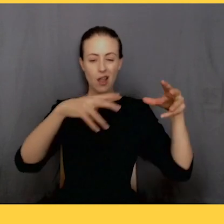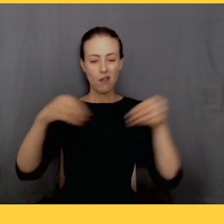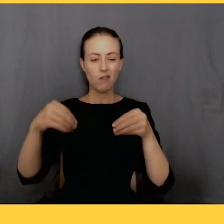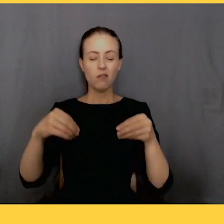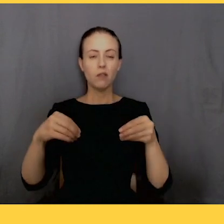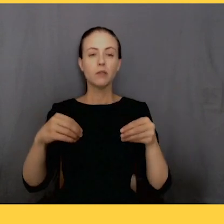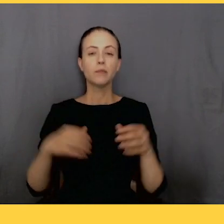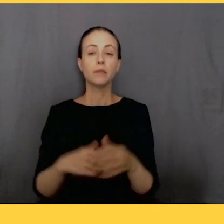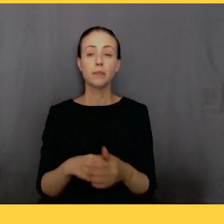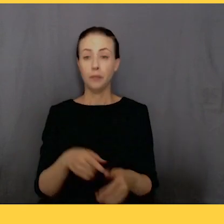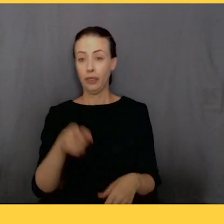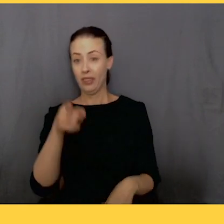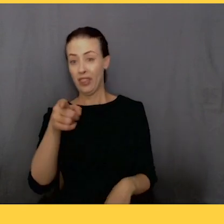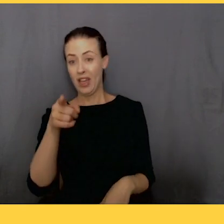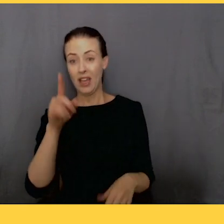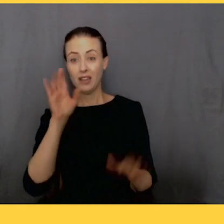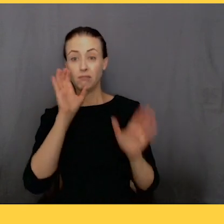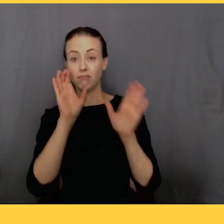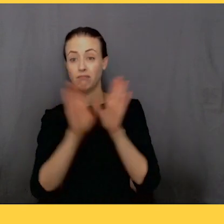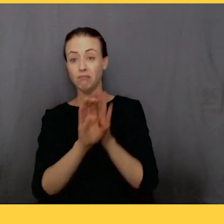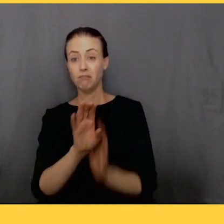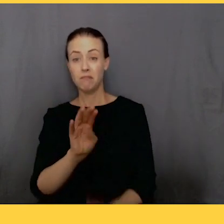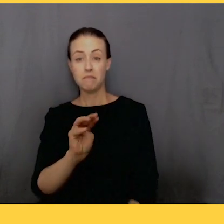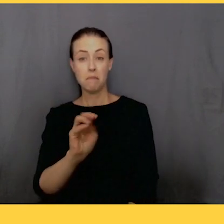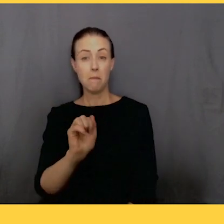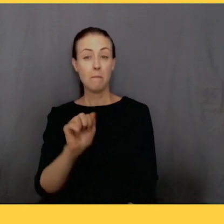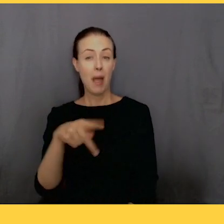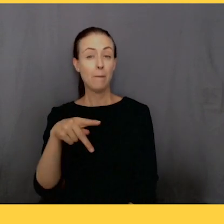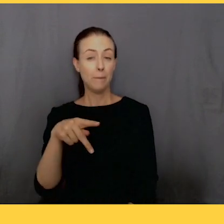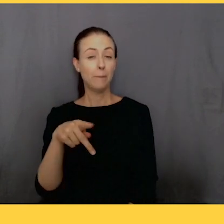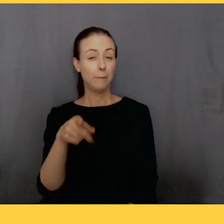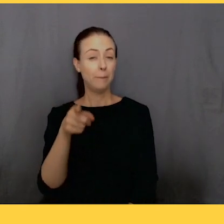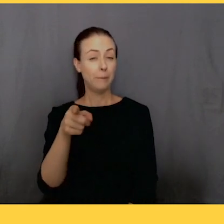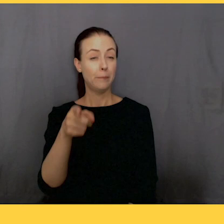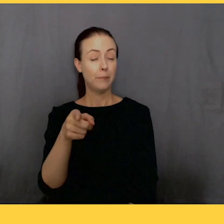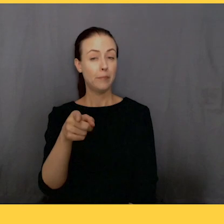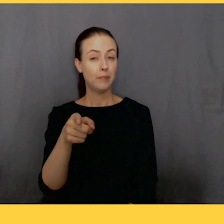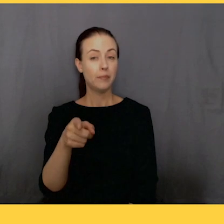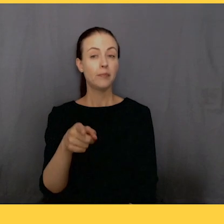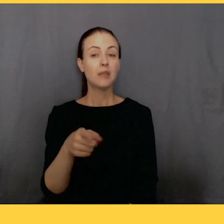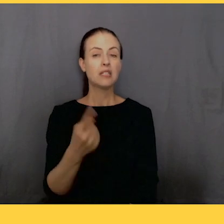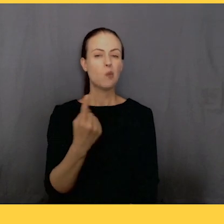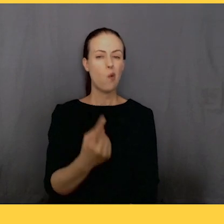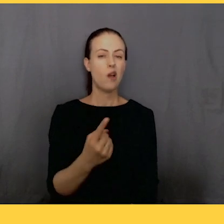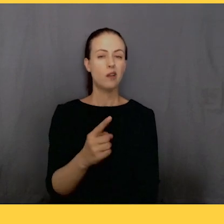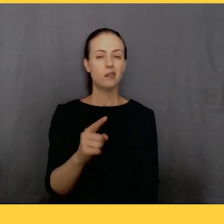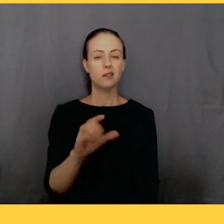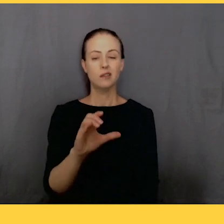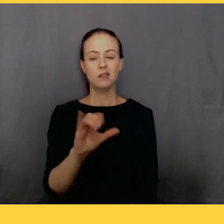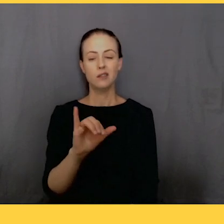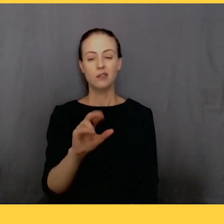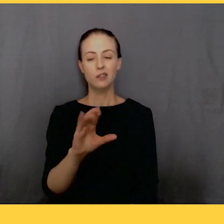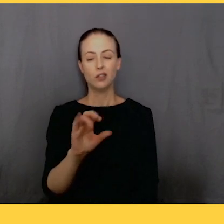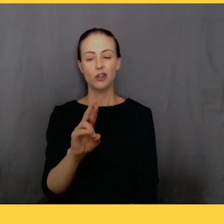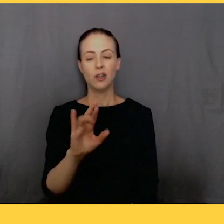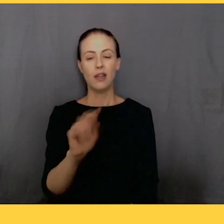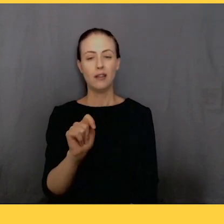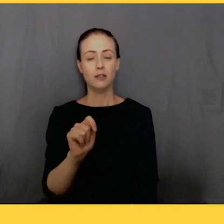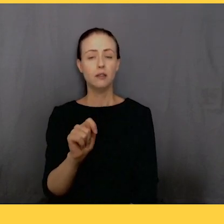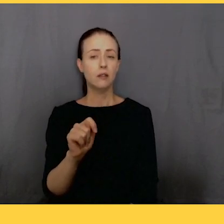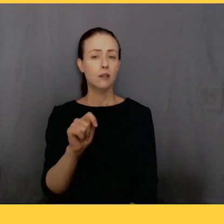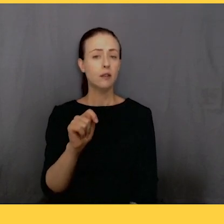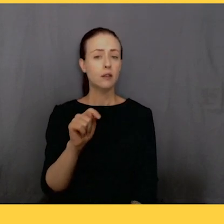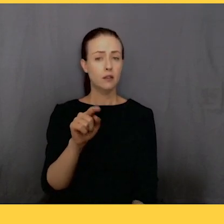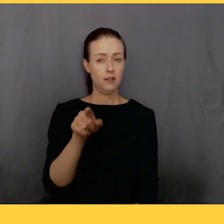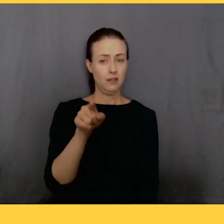here is actually an example of an actual circuit serving the neighborhood. If you take a look at the picture, the